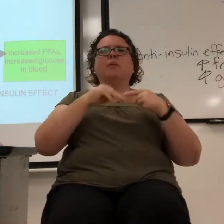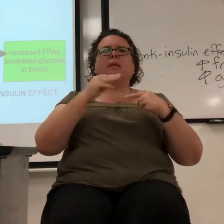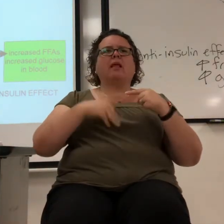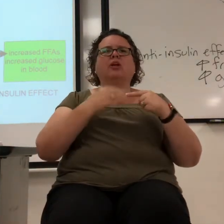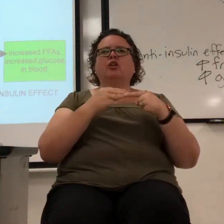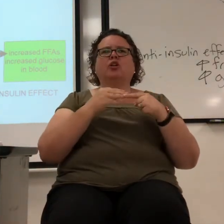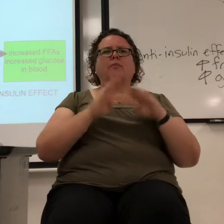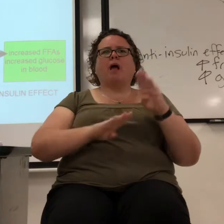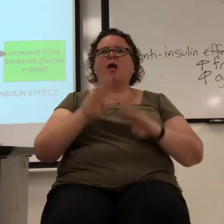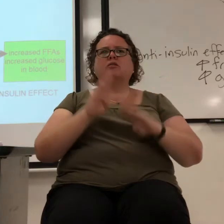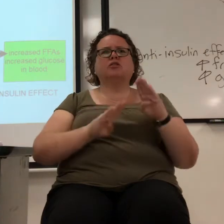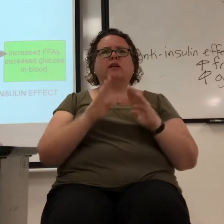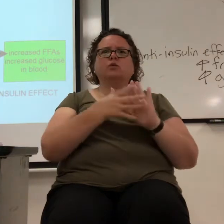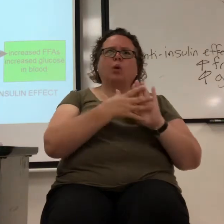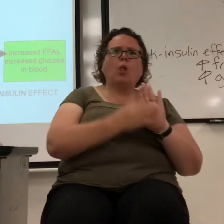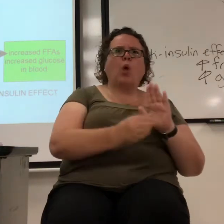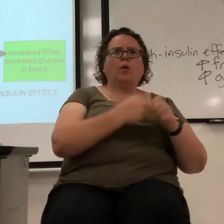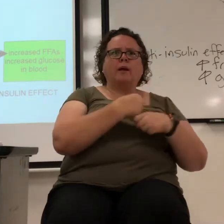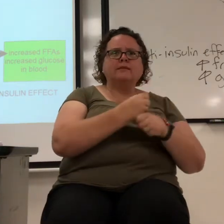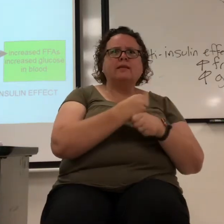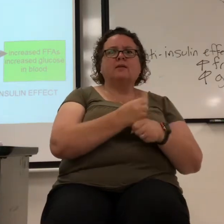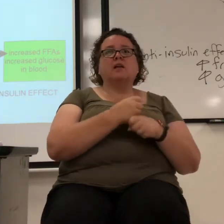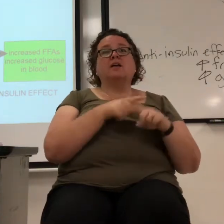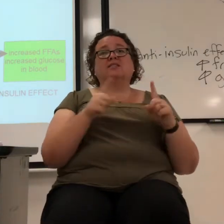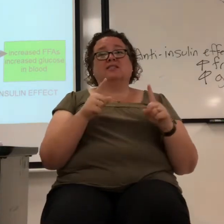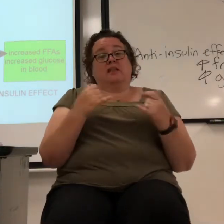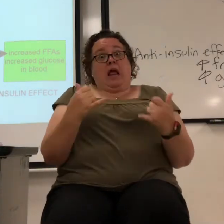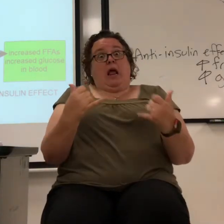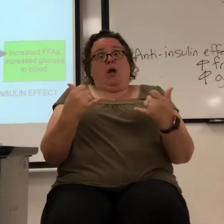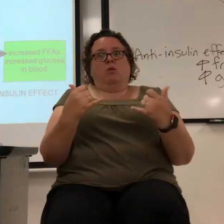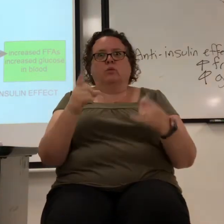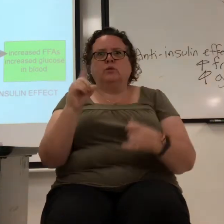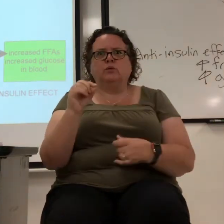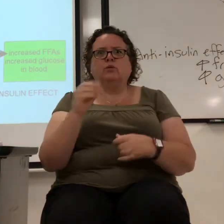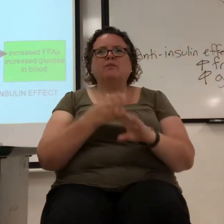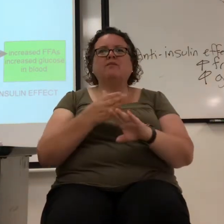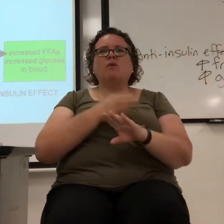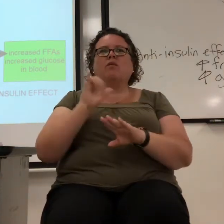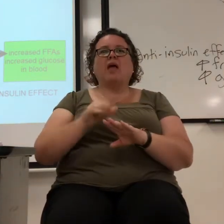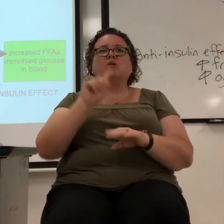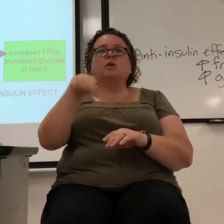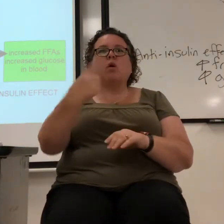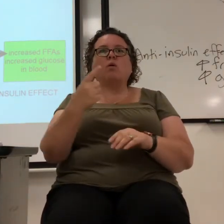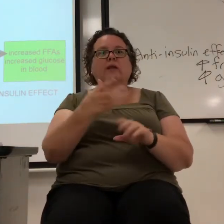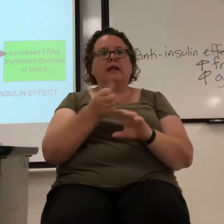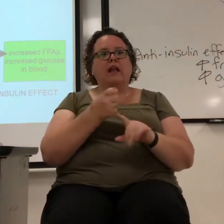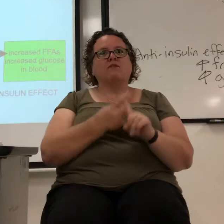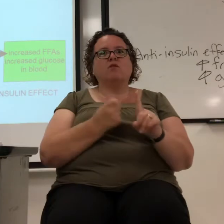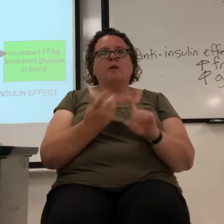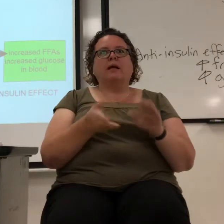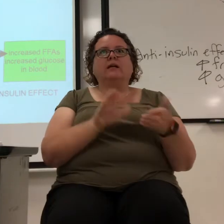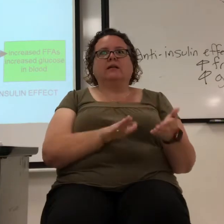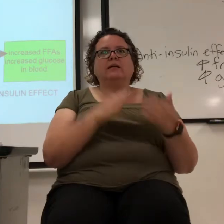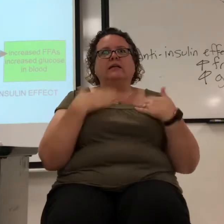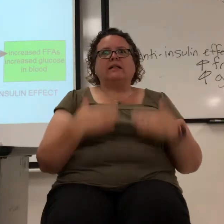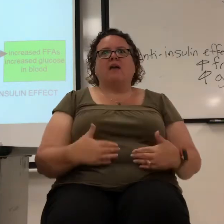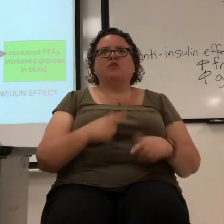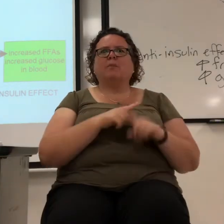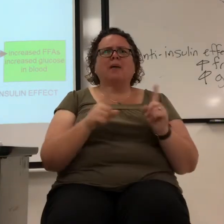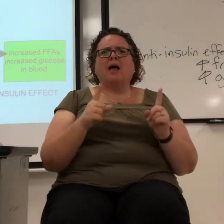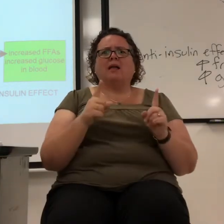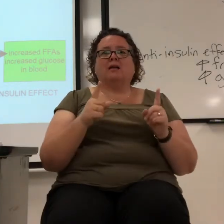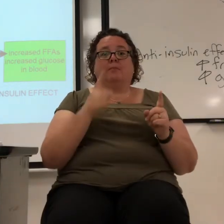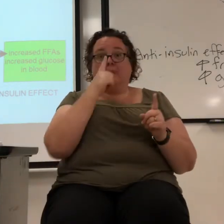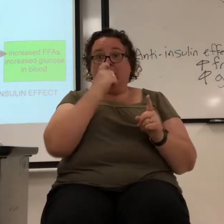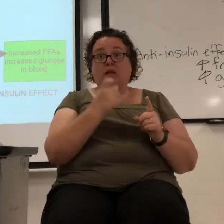it and synthesize it, but now we do. Before that, all you could do was extract it from a cadaver. Okay, but since it's been cloned, I